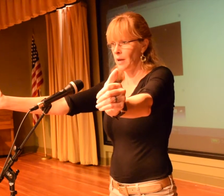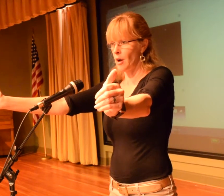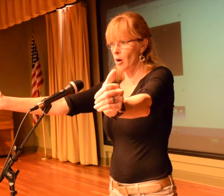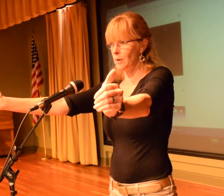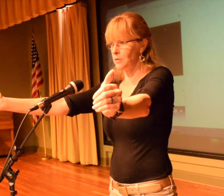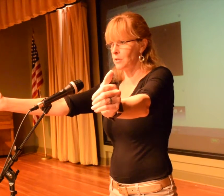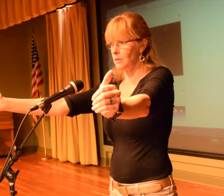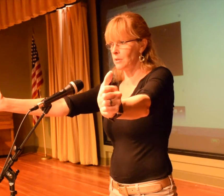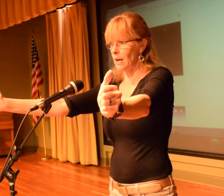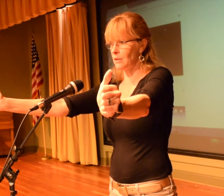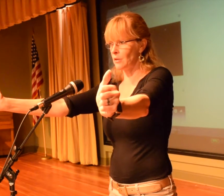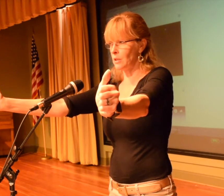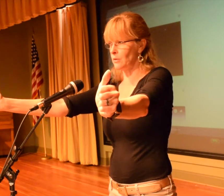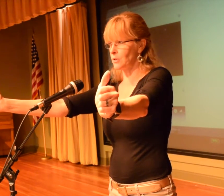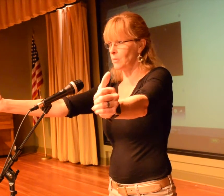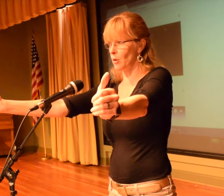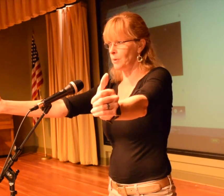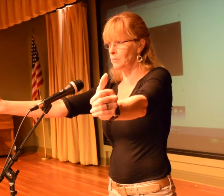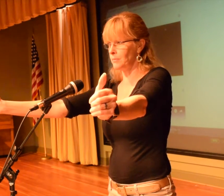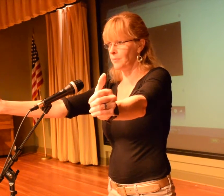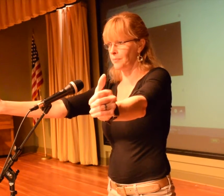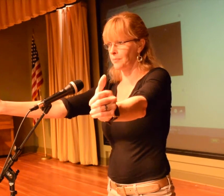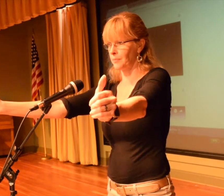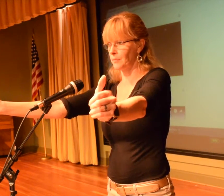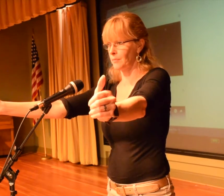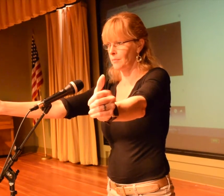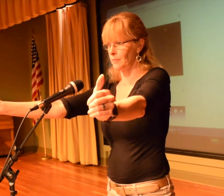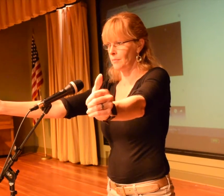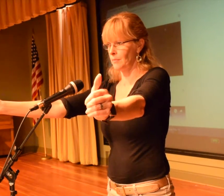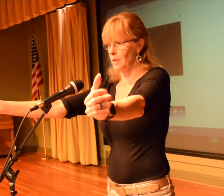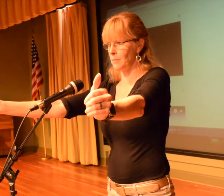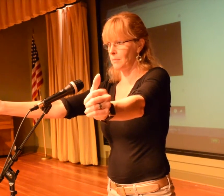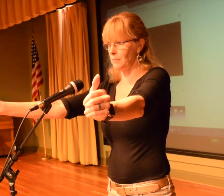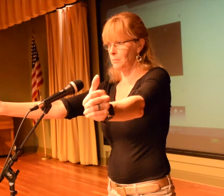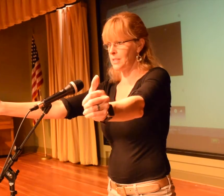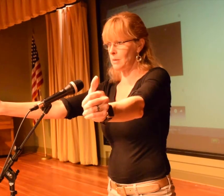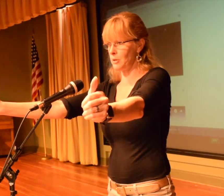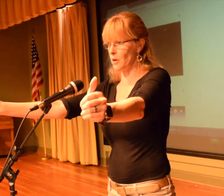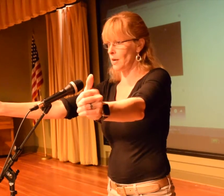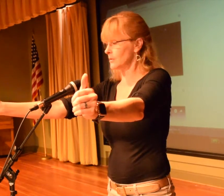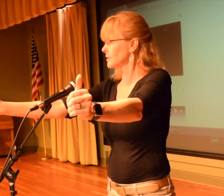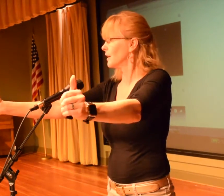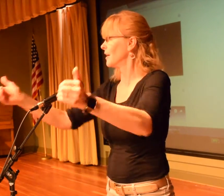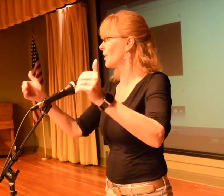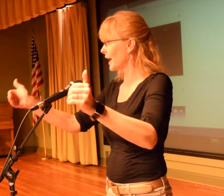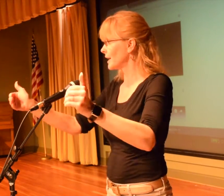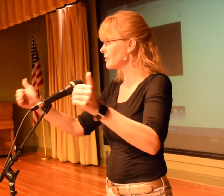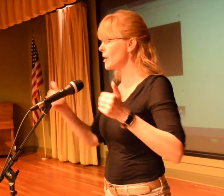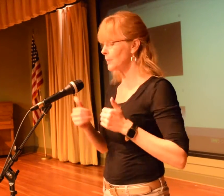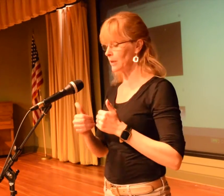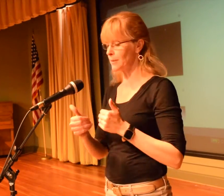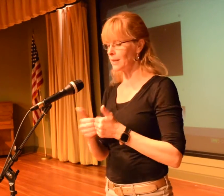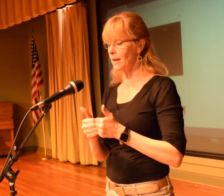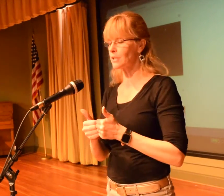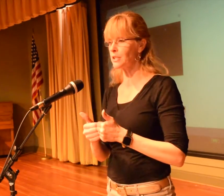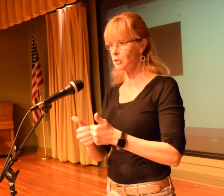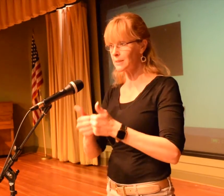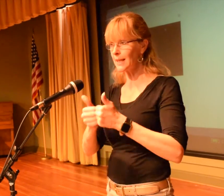Okay, almost. Don't close them, open them. Yep, put something in your hands. Okay, leave them open a little bit. Now touch them